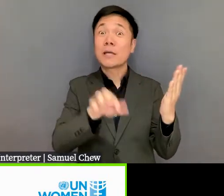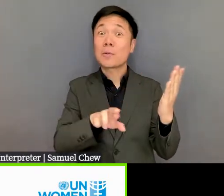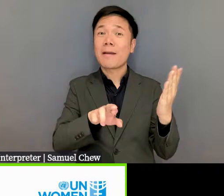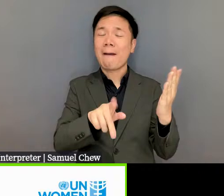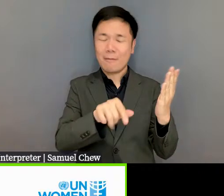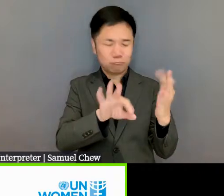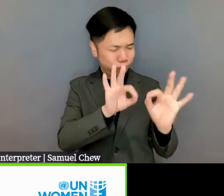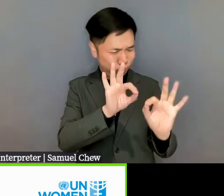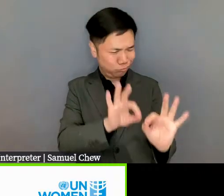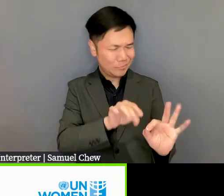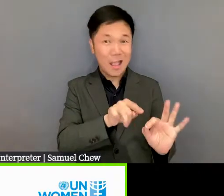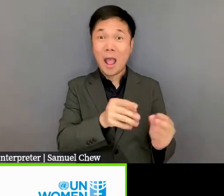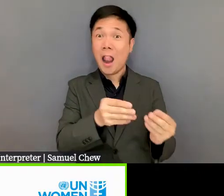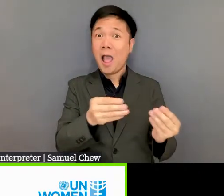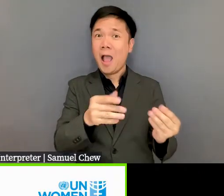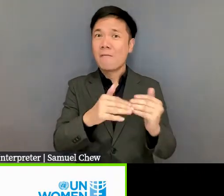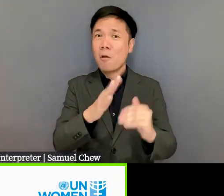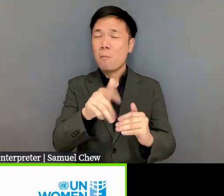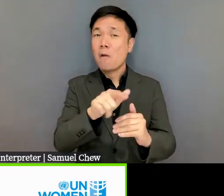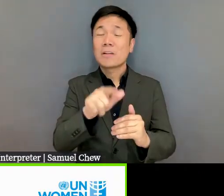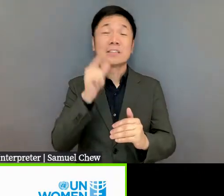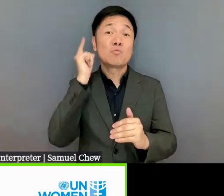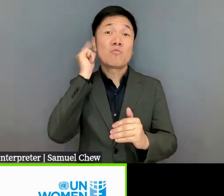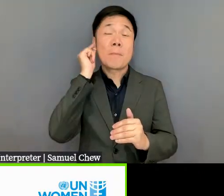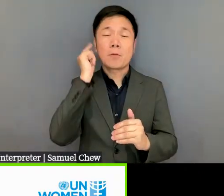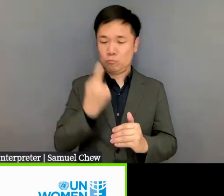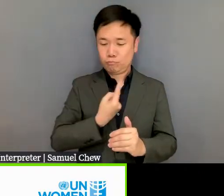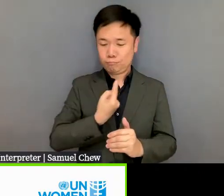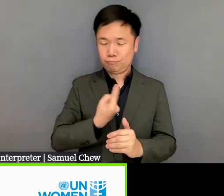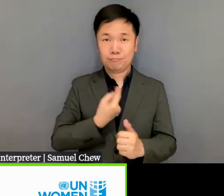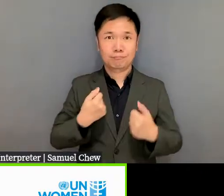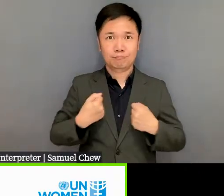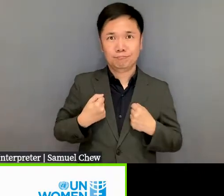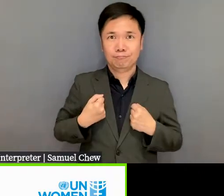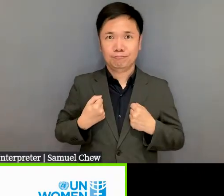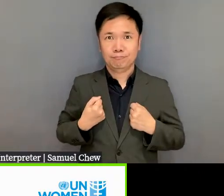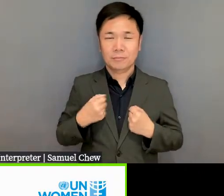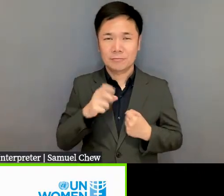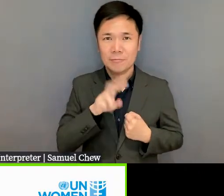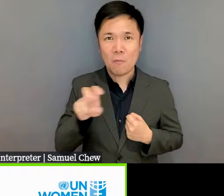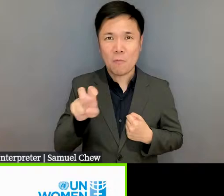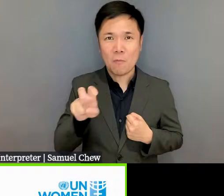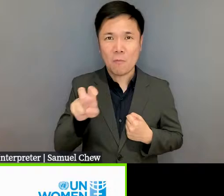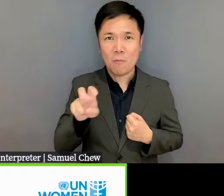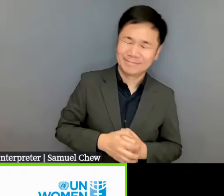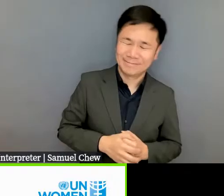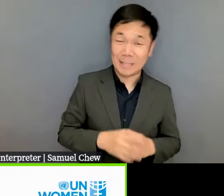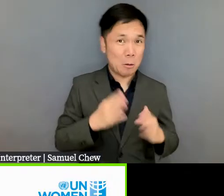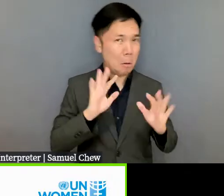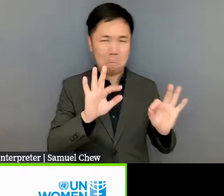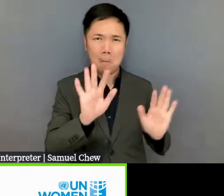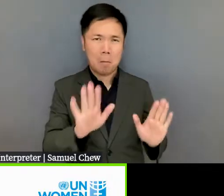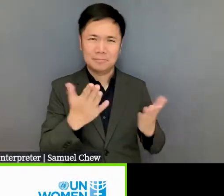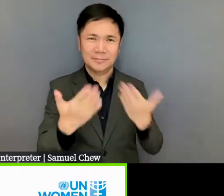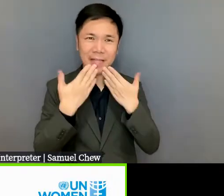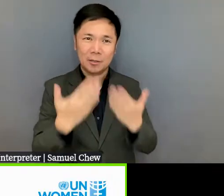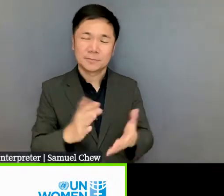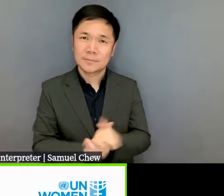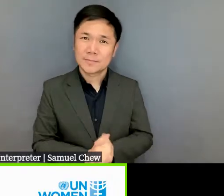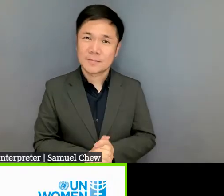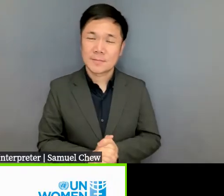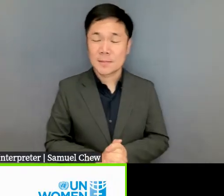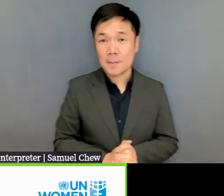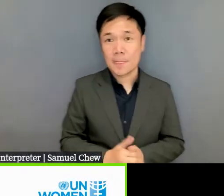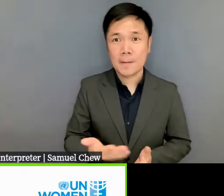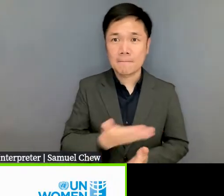about female solo travel. And thank you for sharing that good practice. Any other examples are also welcome. Please